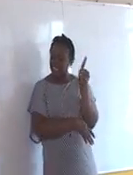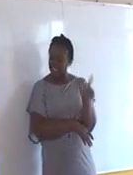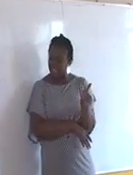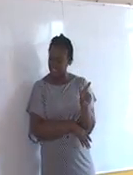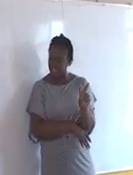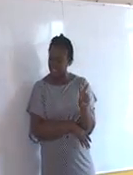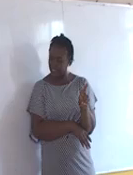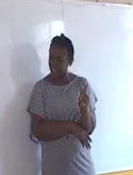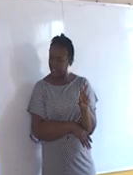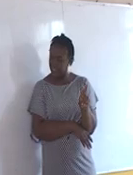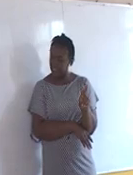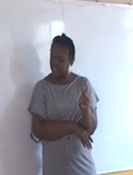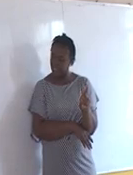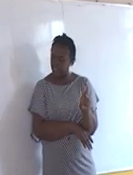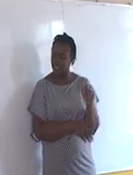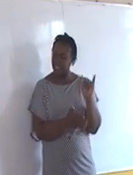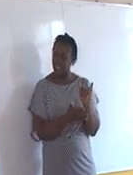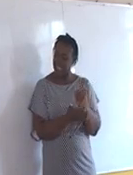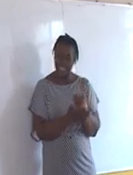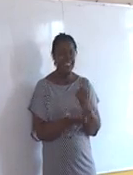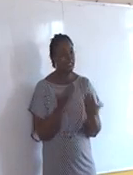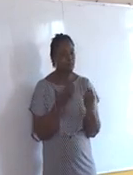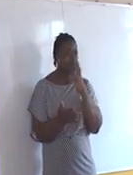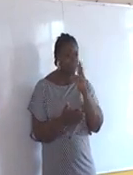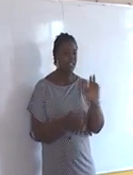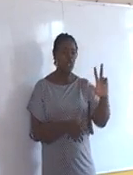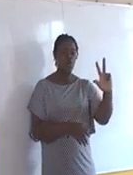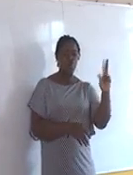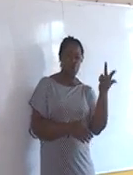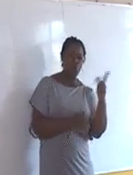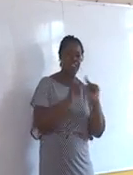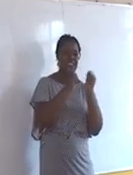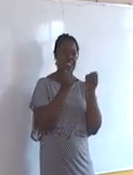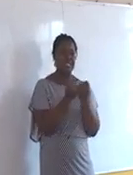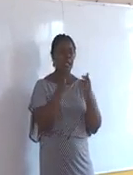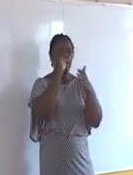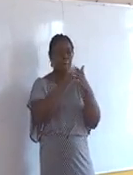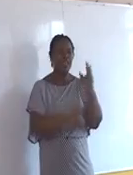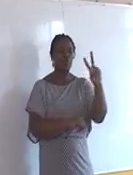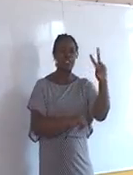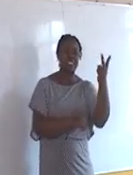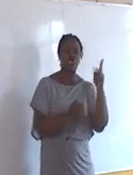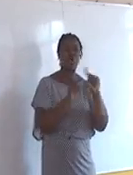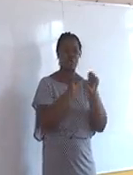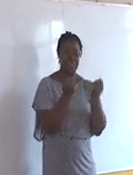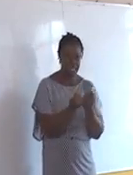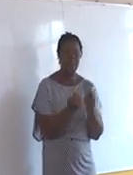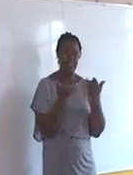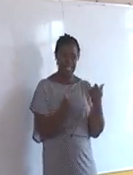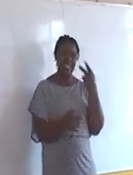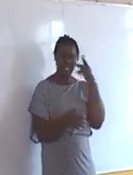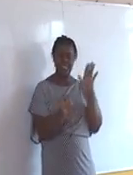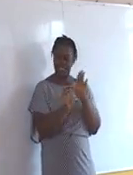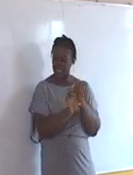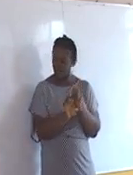we also establish by definition that it could be the third 10 minus the second 10. So the third 10